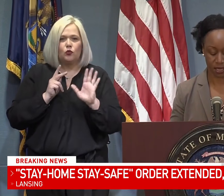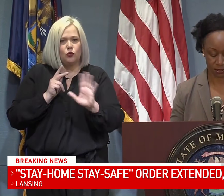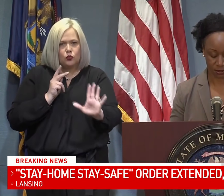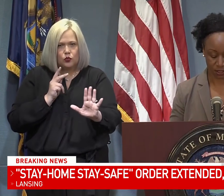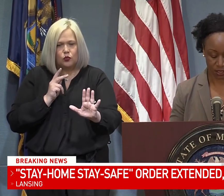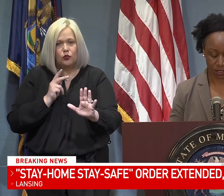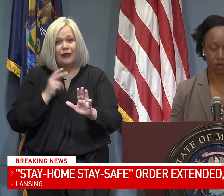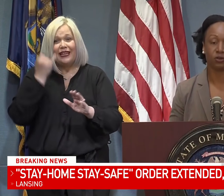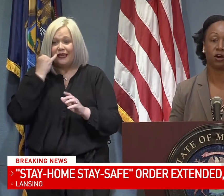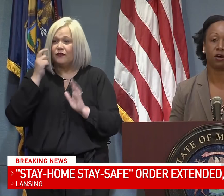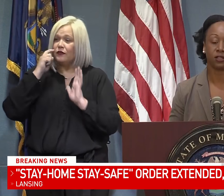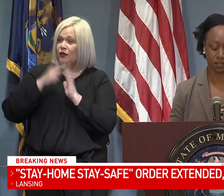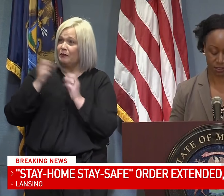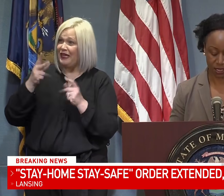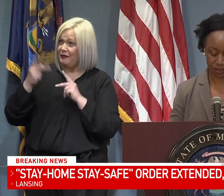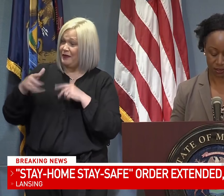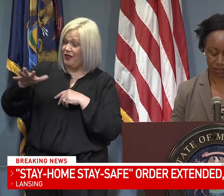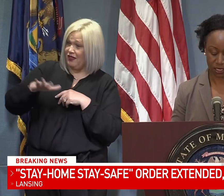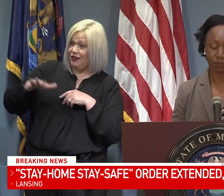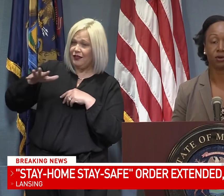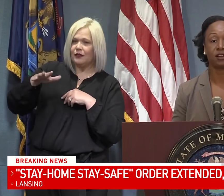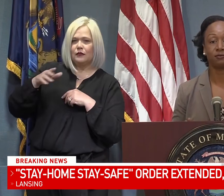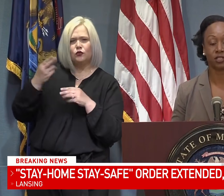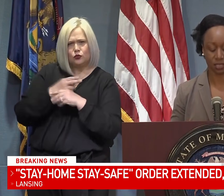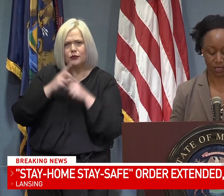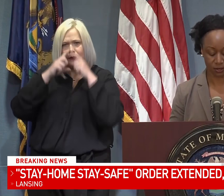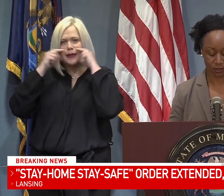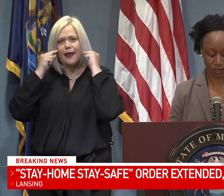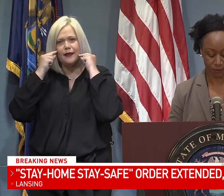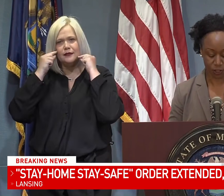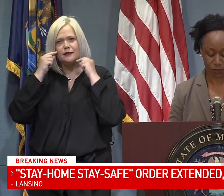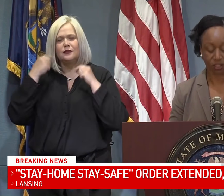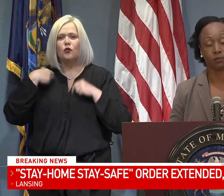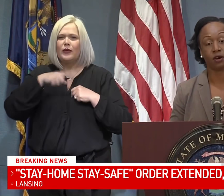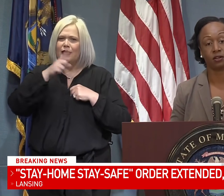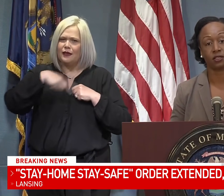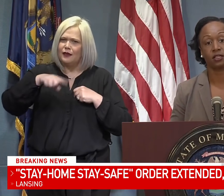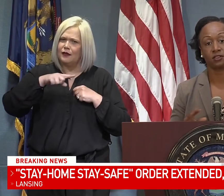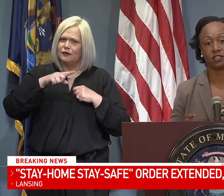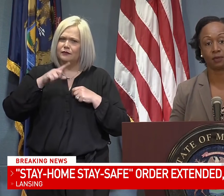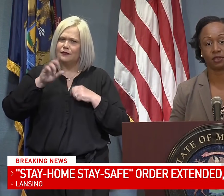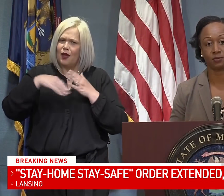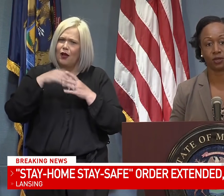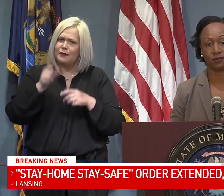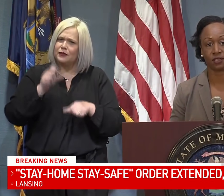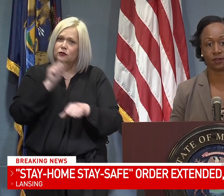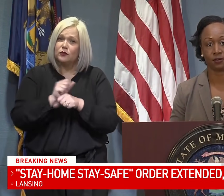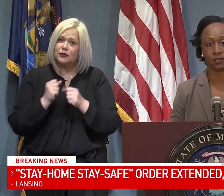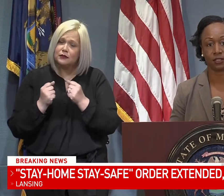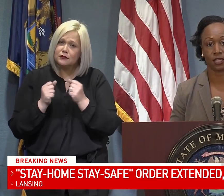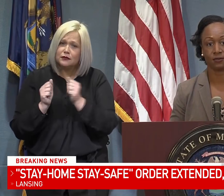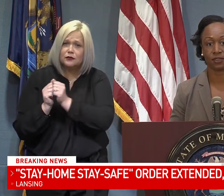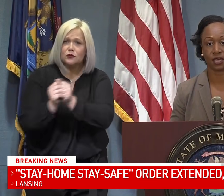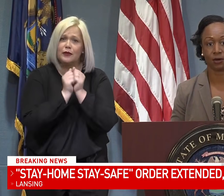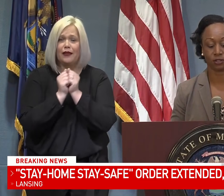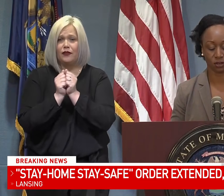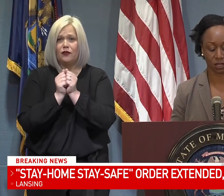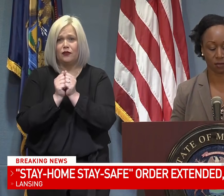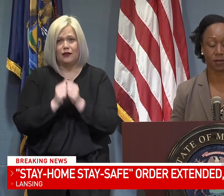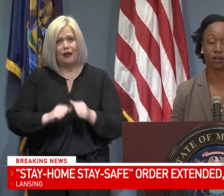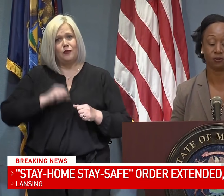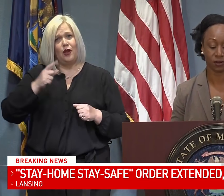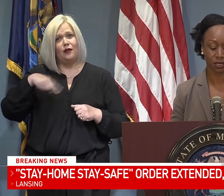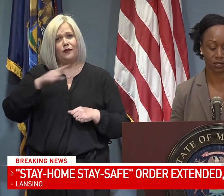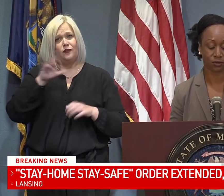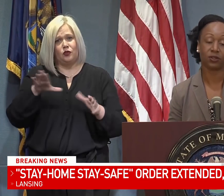face mask. We are all in this together, and I'm proud of Michiganders for doing their part to stop the spread of this virus. And with that, I will turn